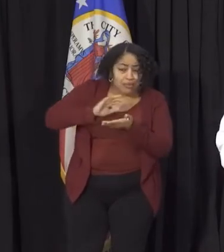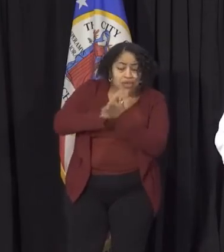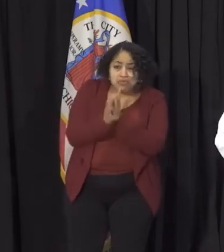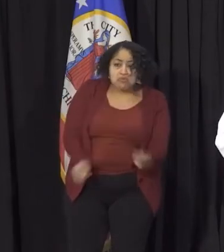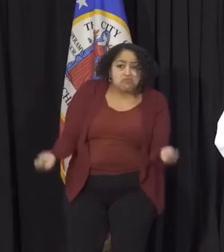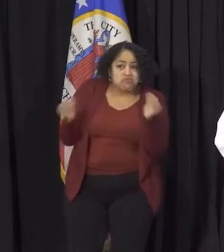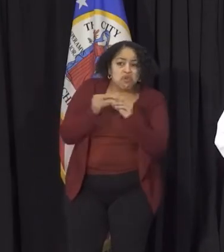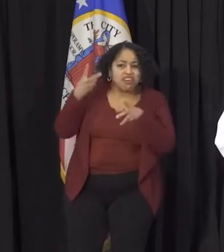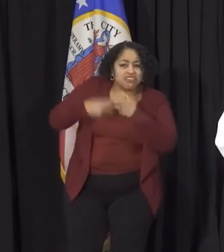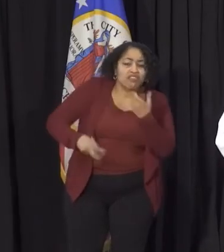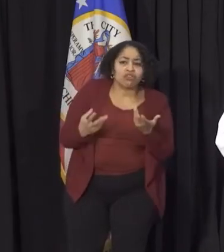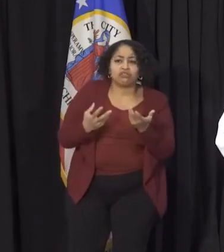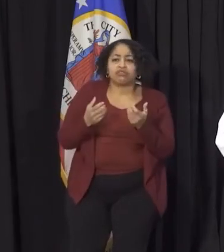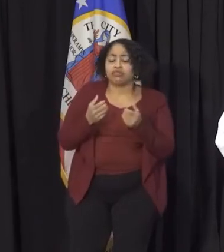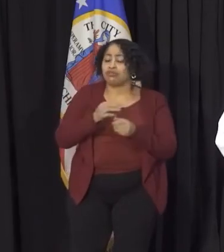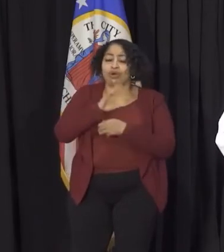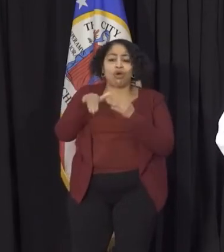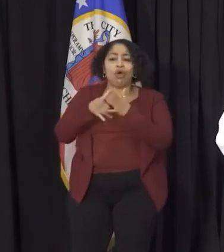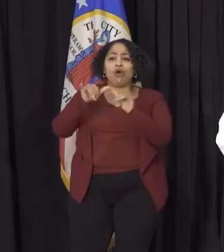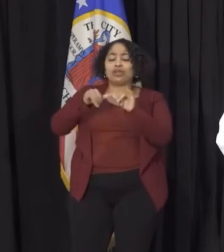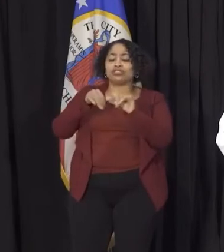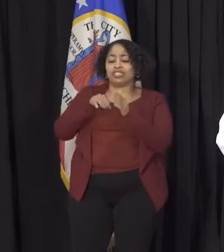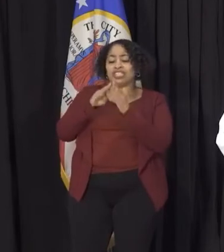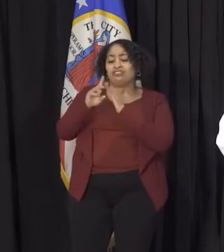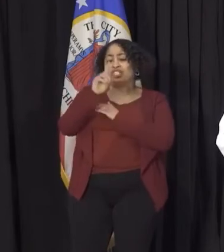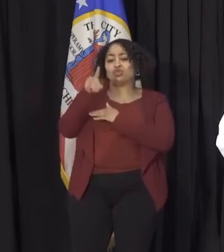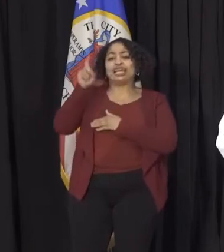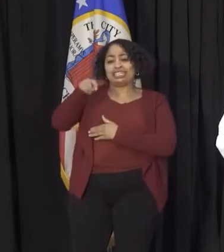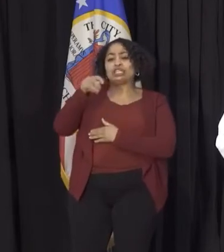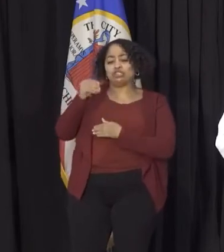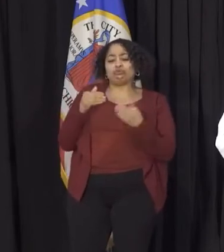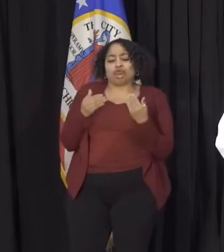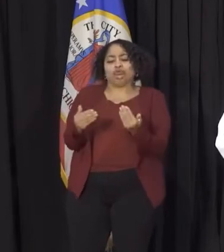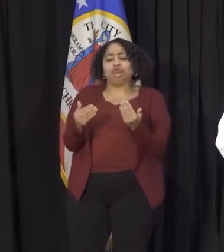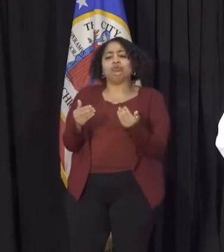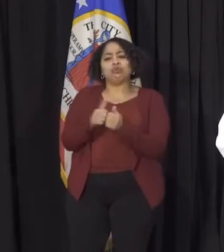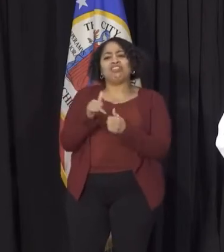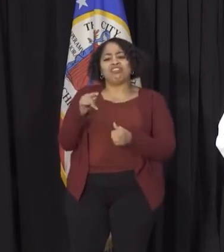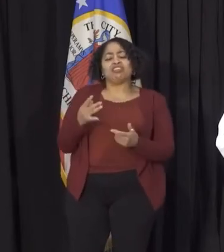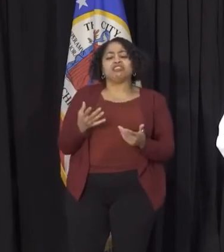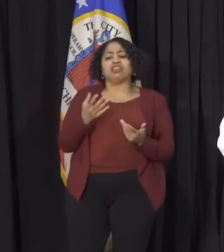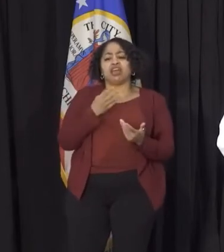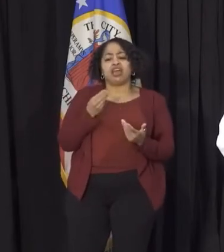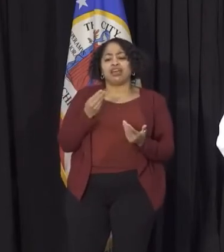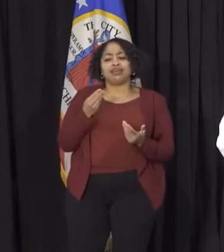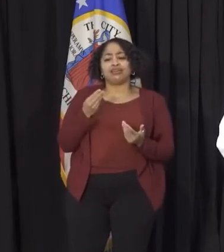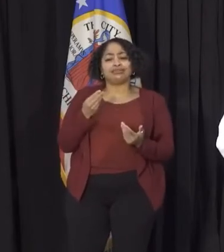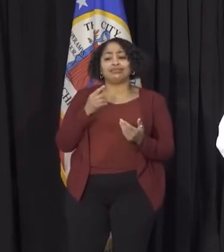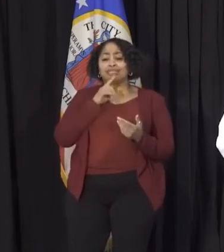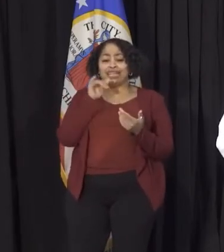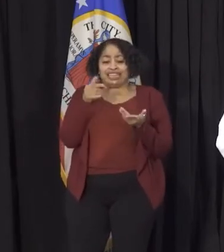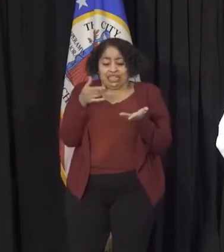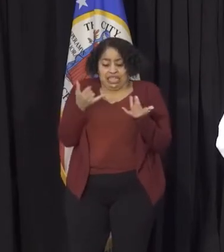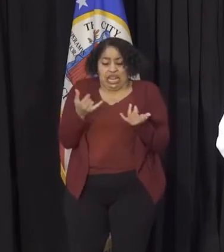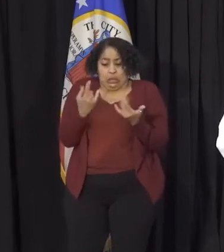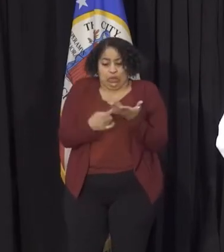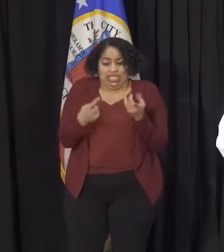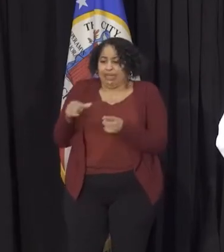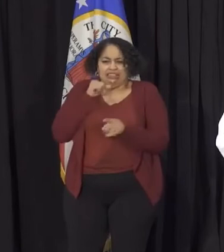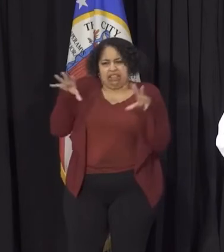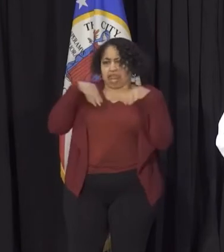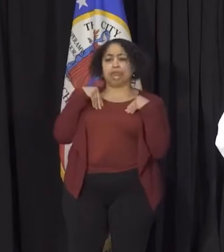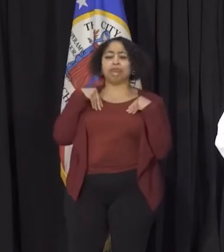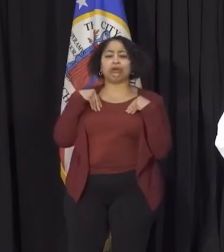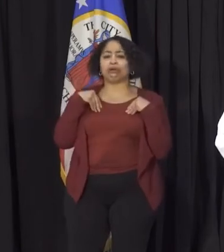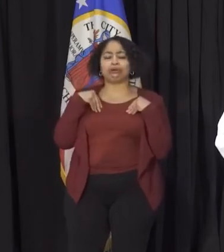acute. By all measures, the city of Detroit needs to move on this because it's not acceptable. Today,